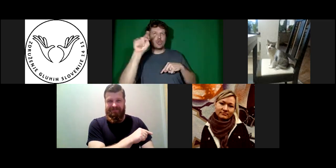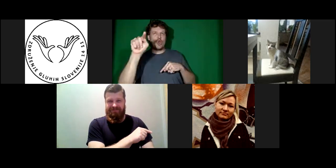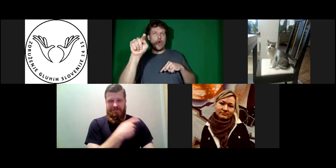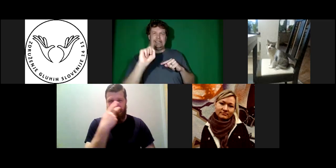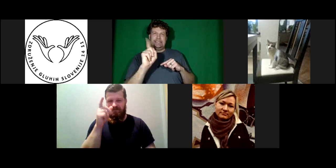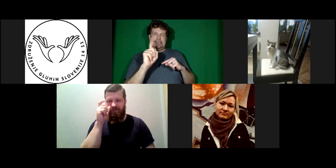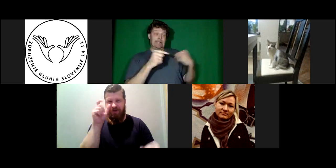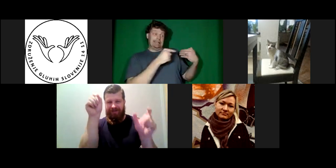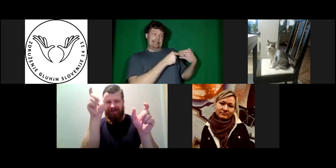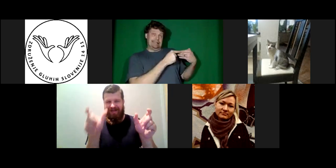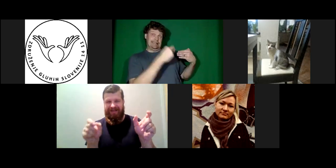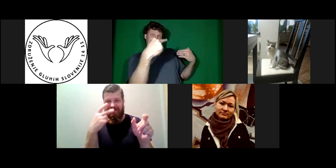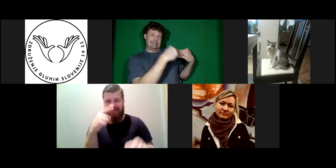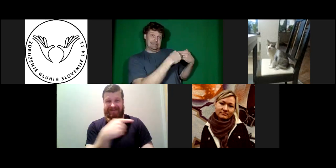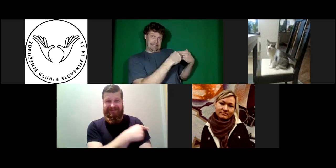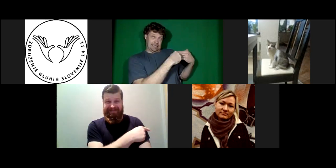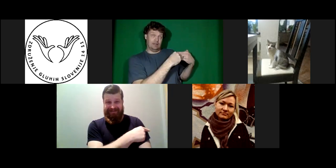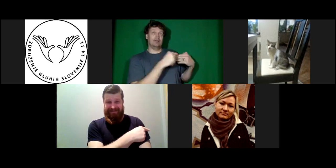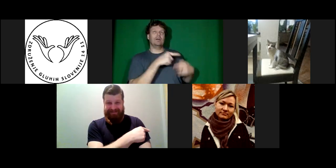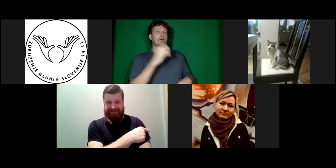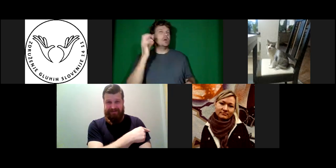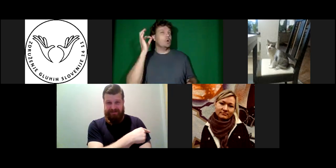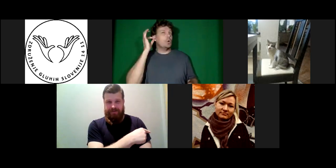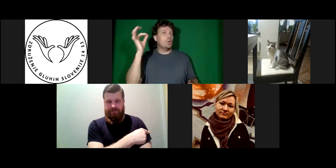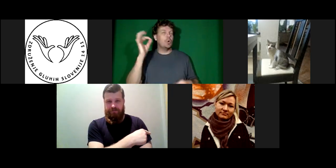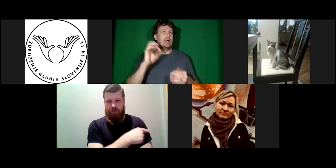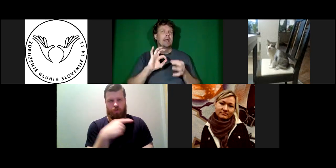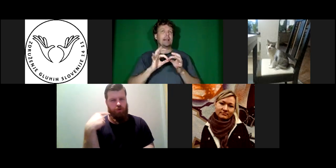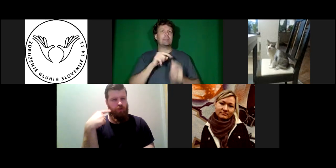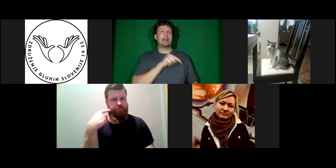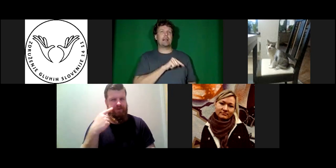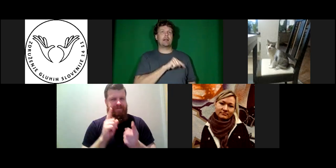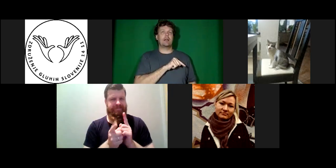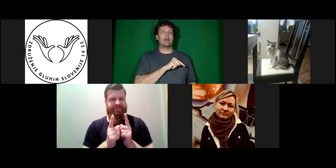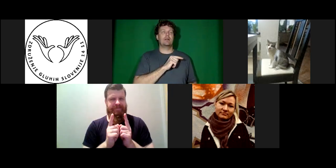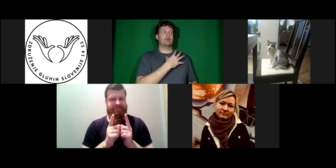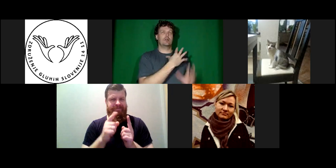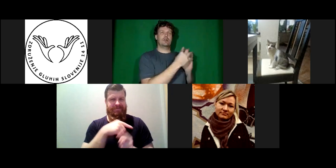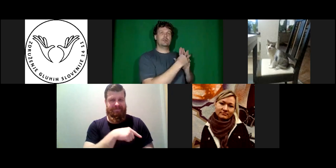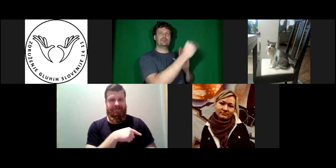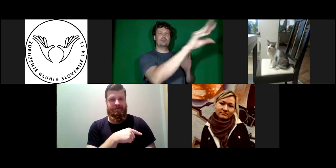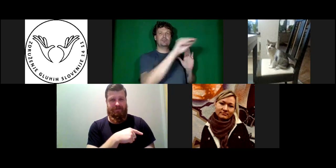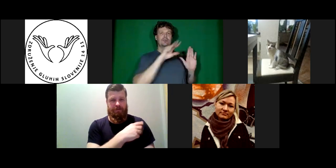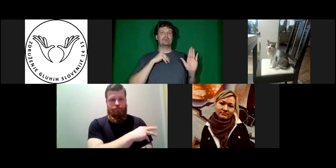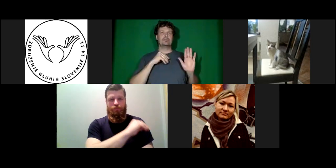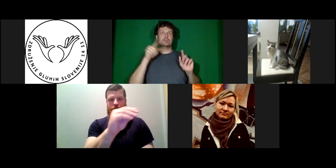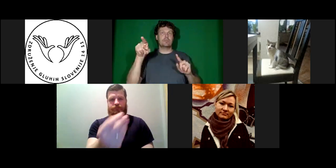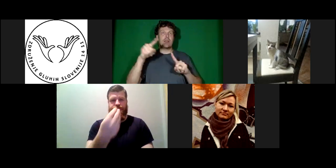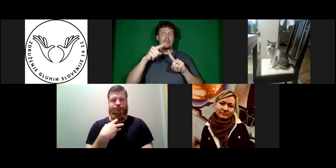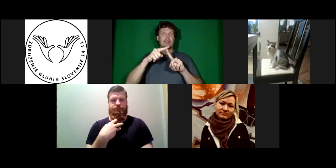judges were saying, of course, I wasn't able to understand their spoken language, but we had two interpreters that